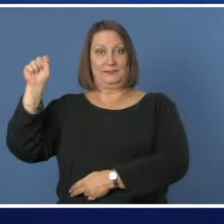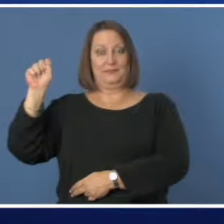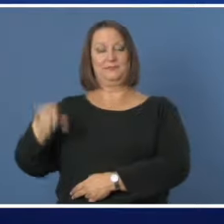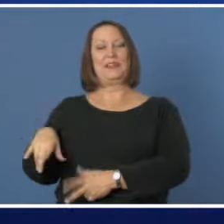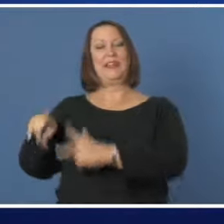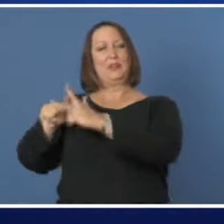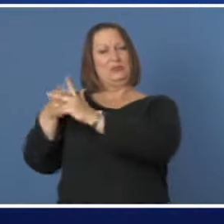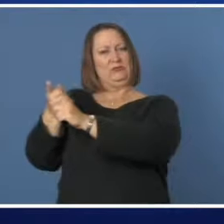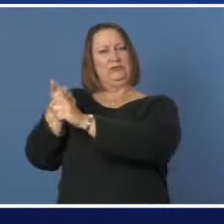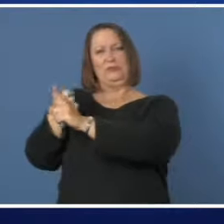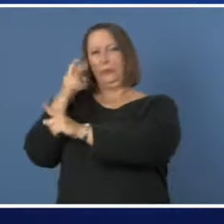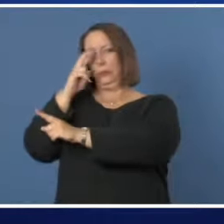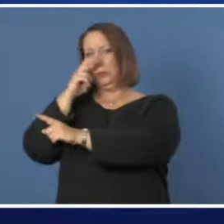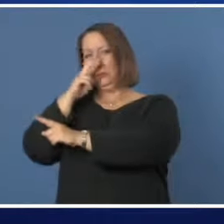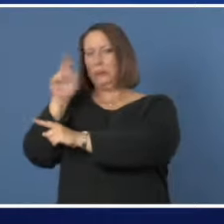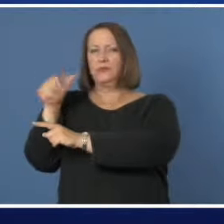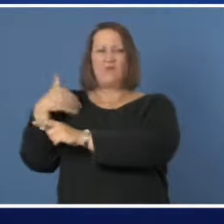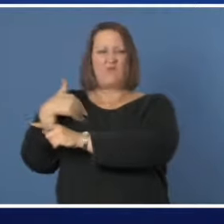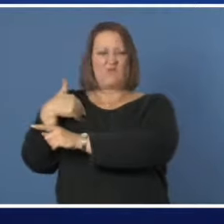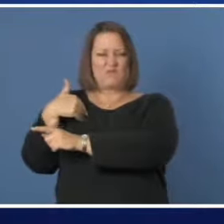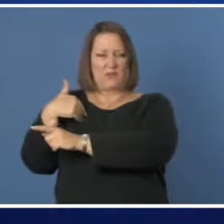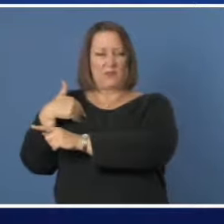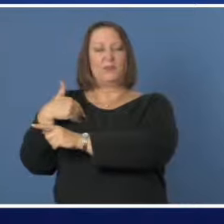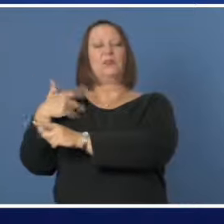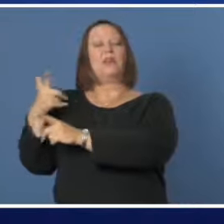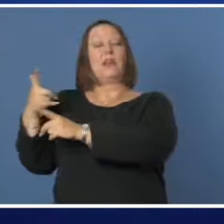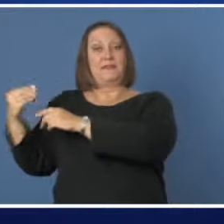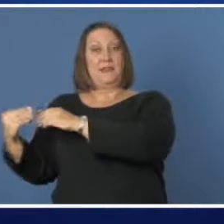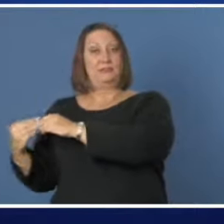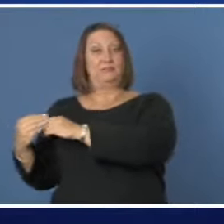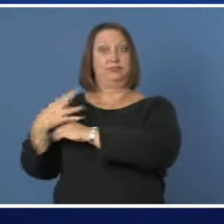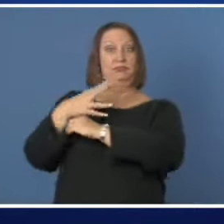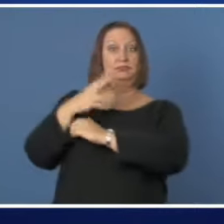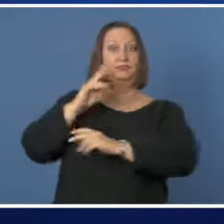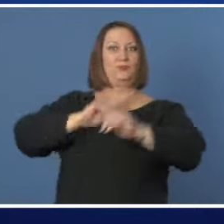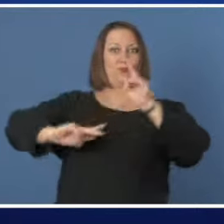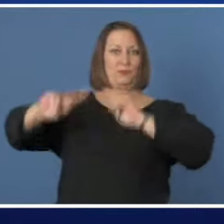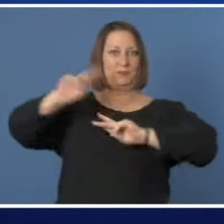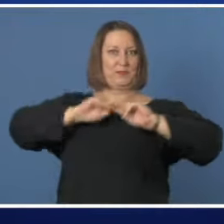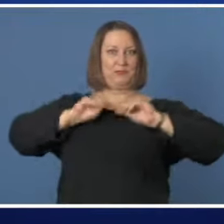Rodents, such as rats, spread the disease to humans.